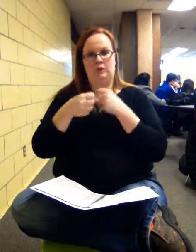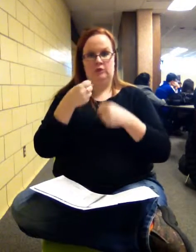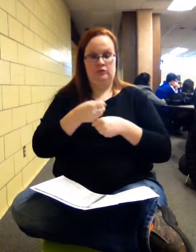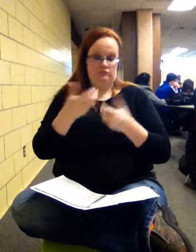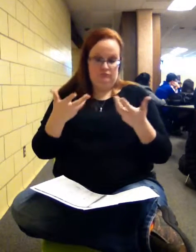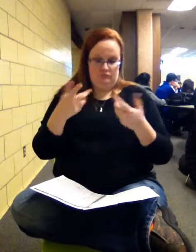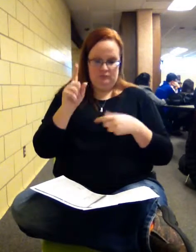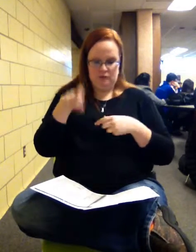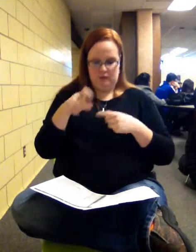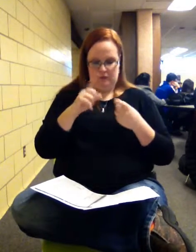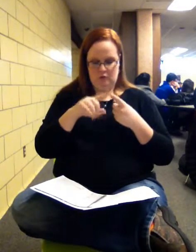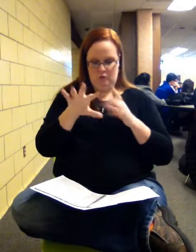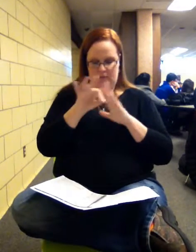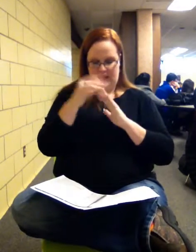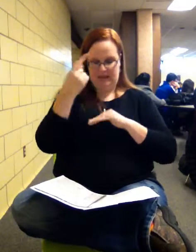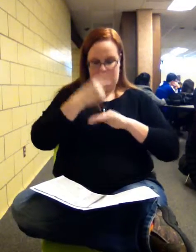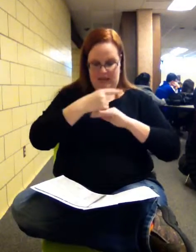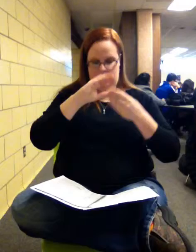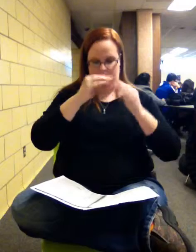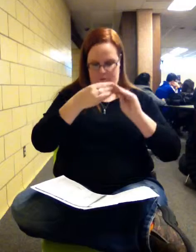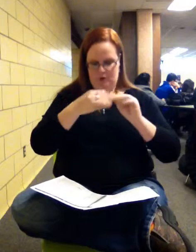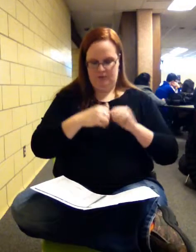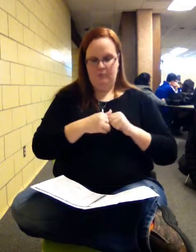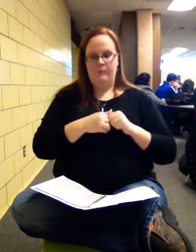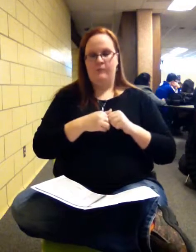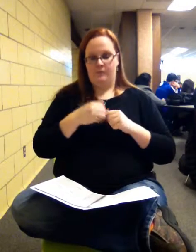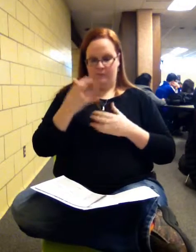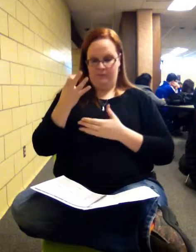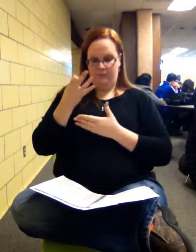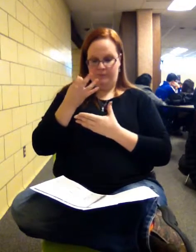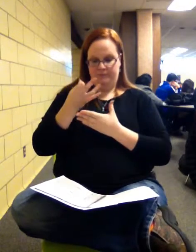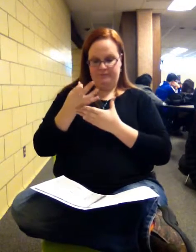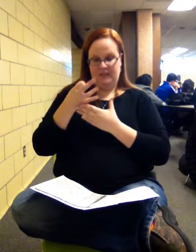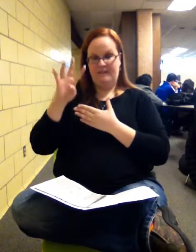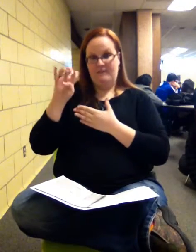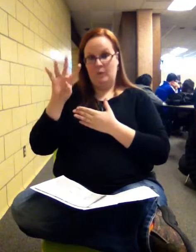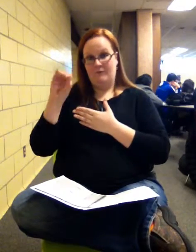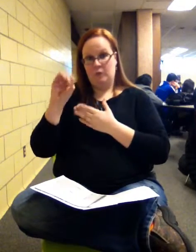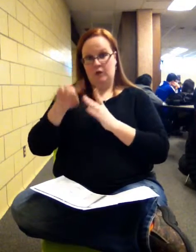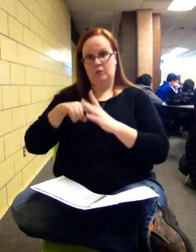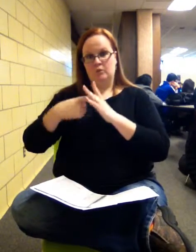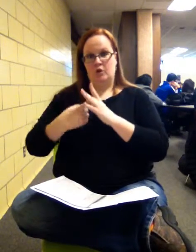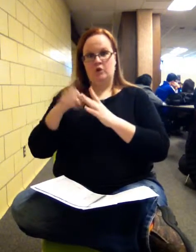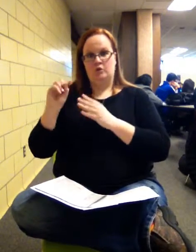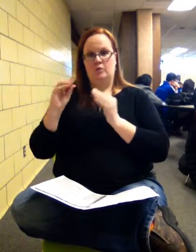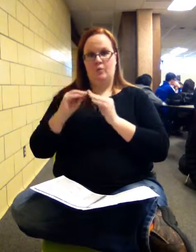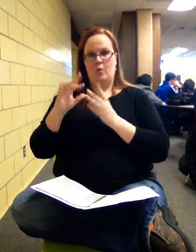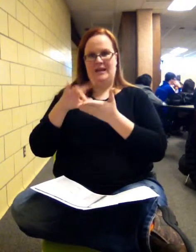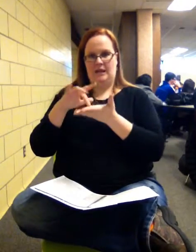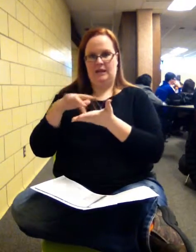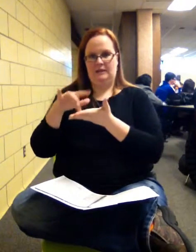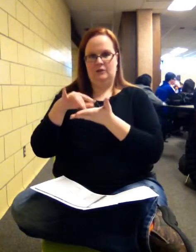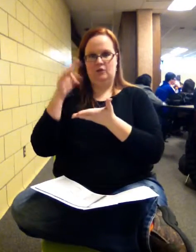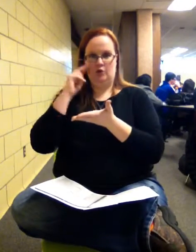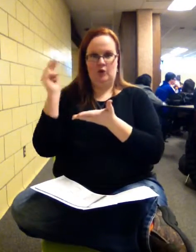you need to pick the day number. And in Finance 440, you start to do more calculations looking at days, so that